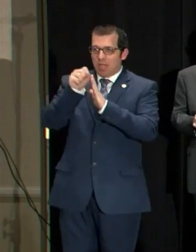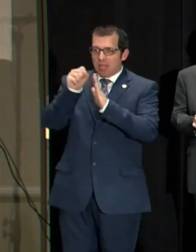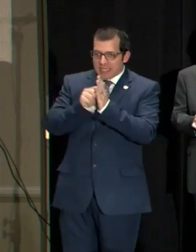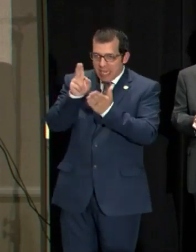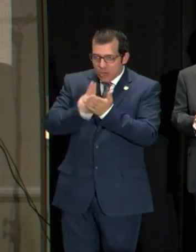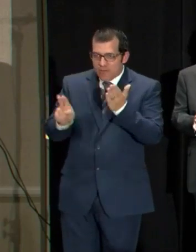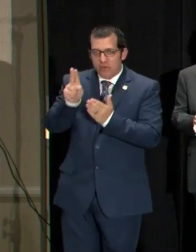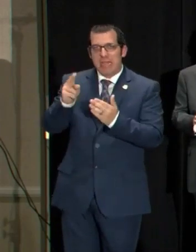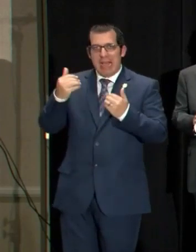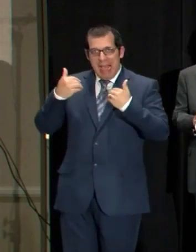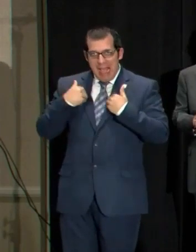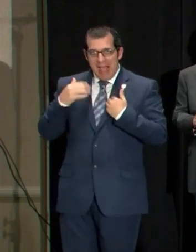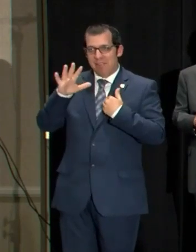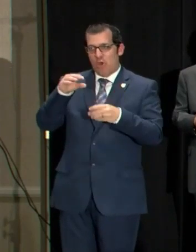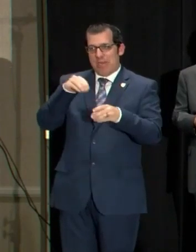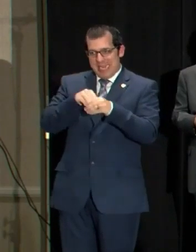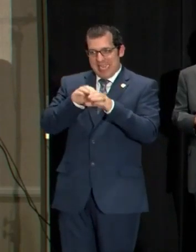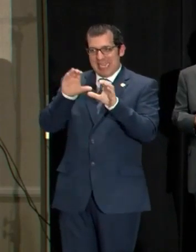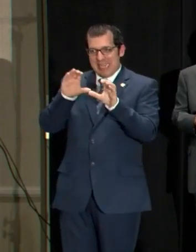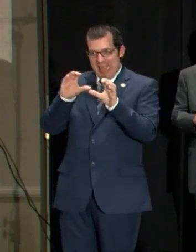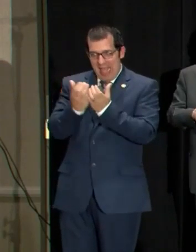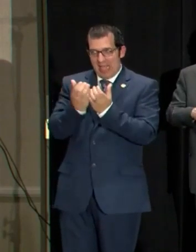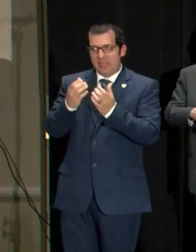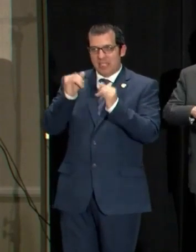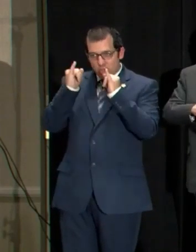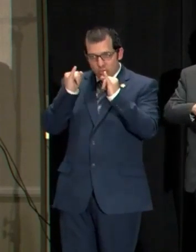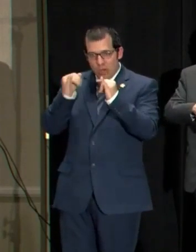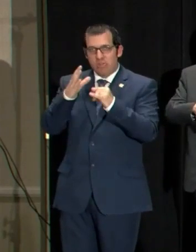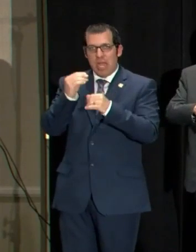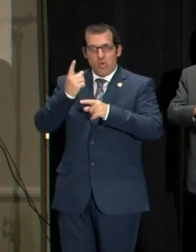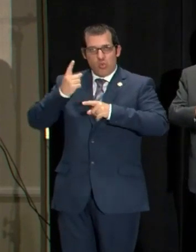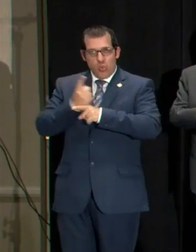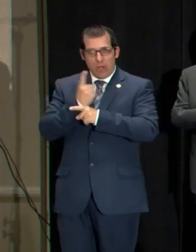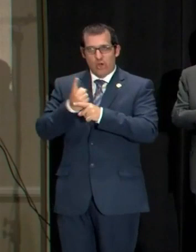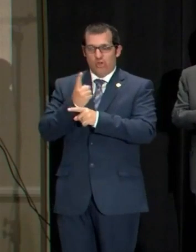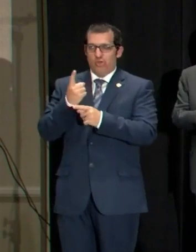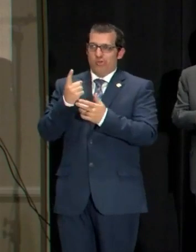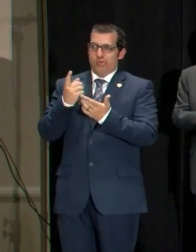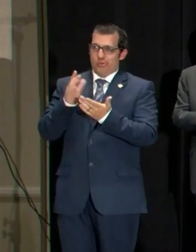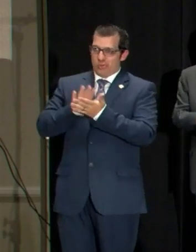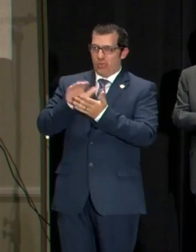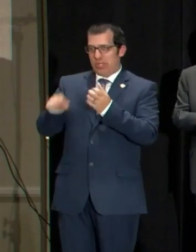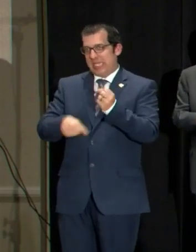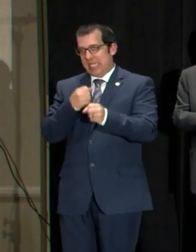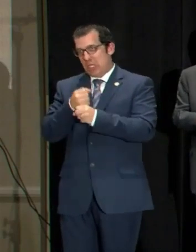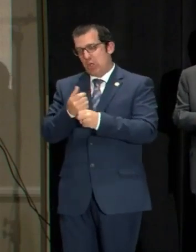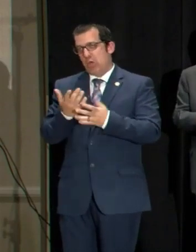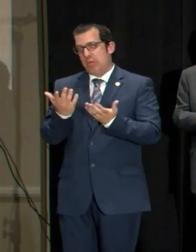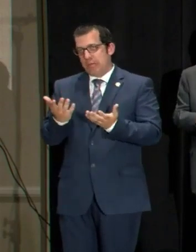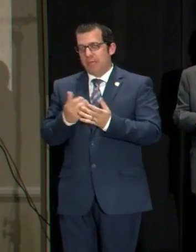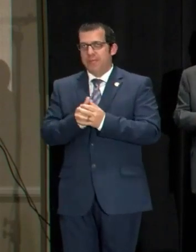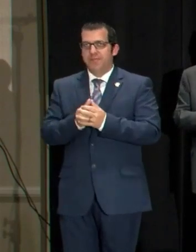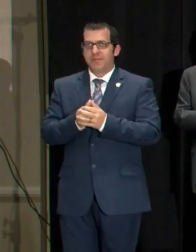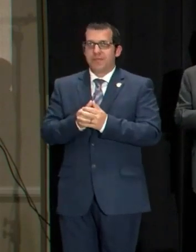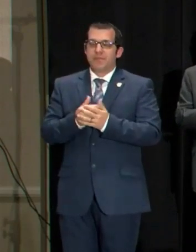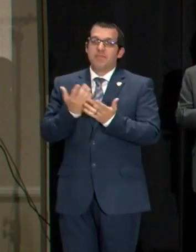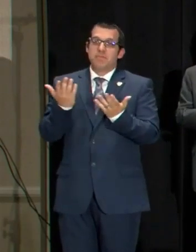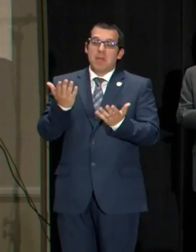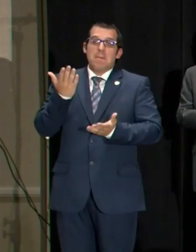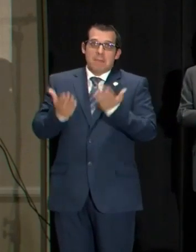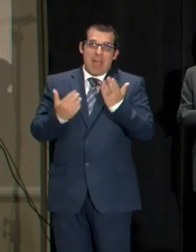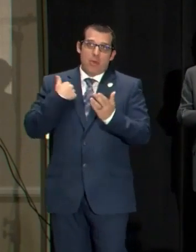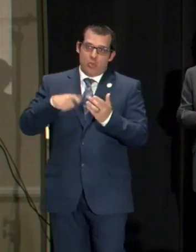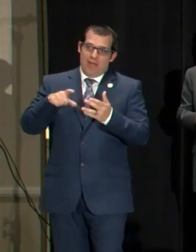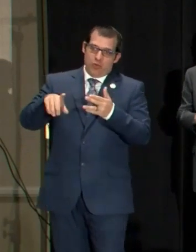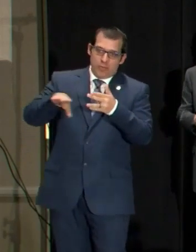University having in classroom instruction and a regular school year. Now, we might have to